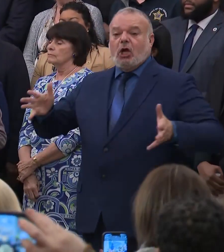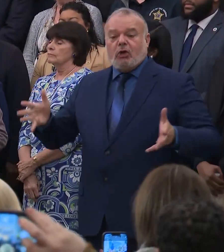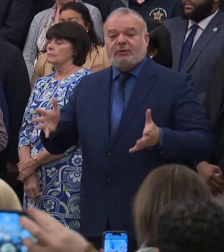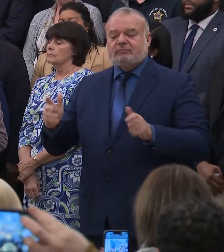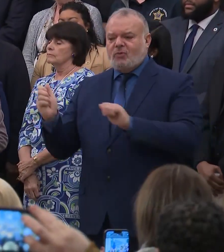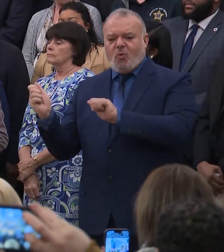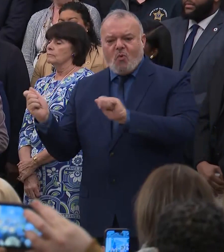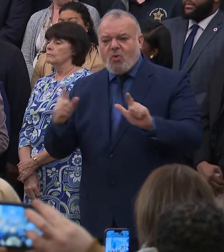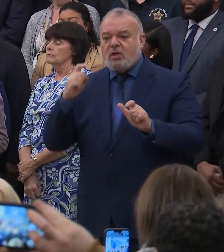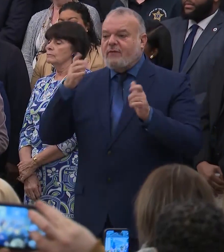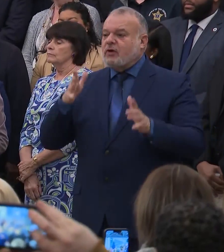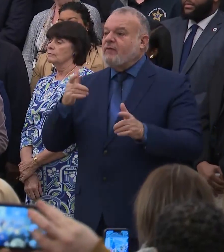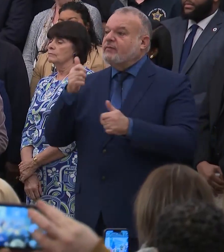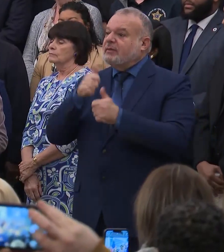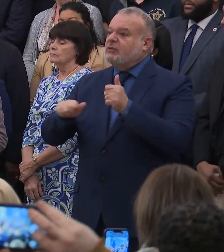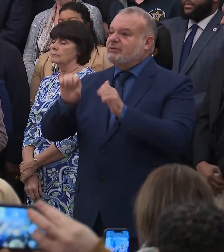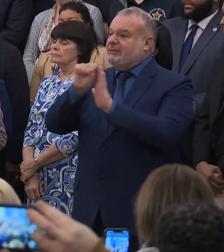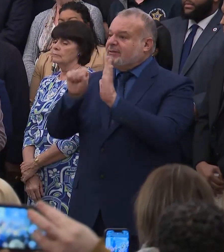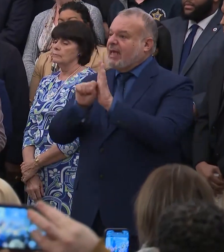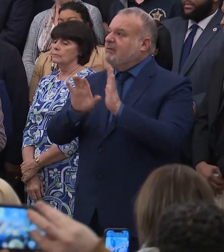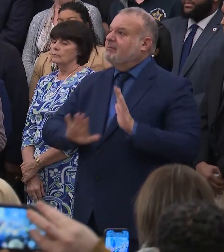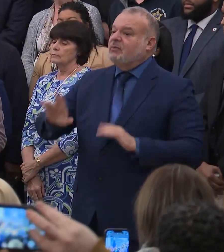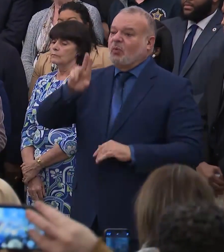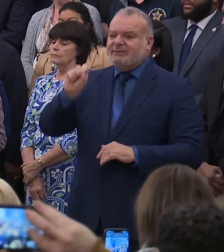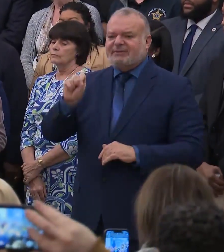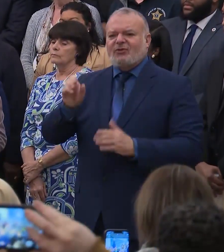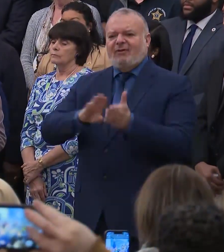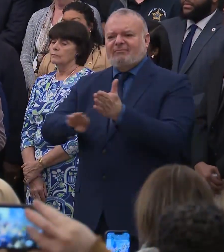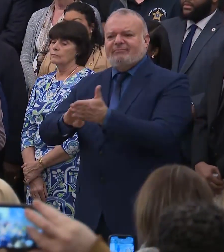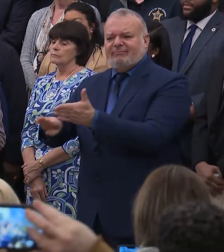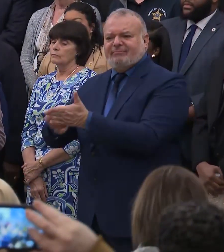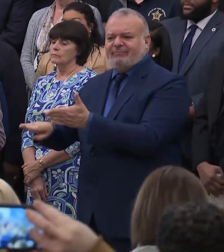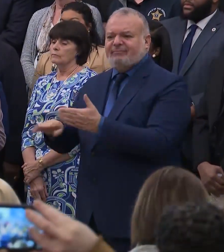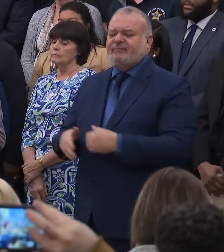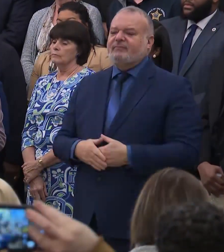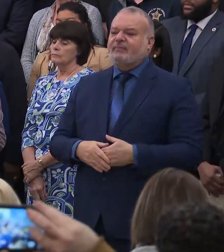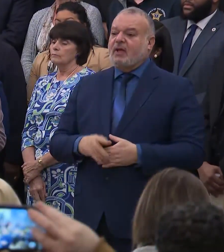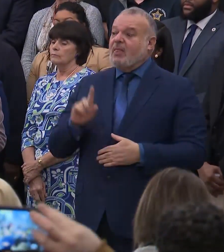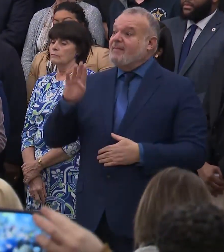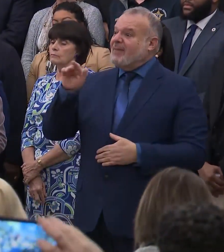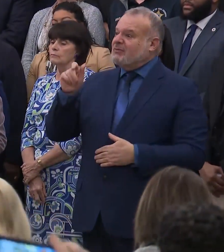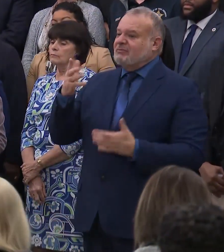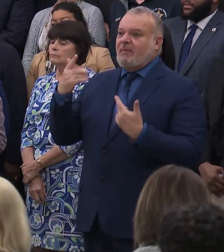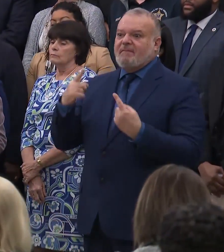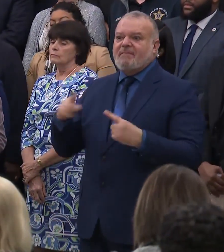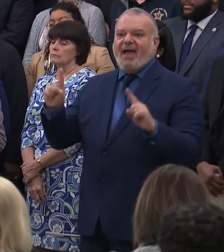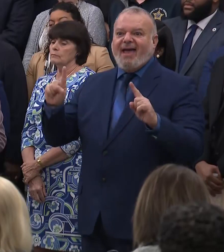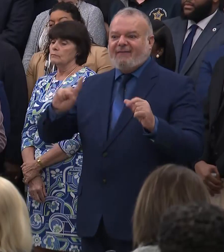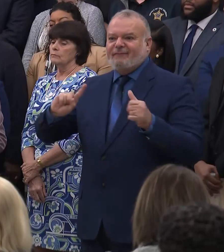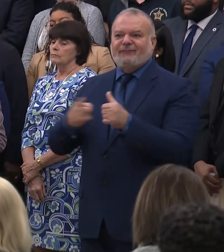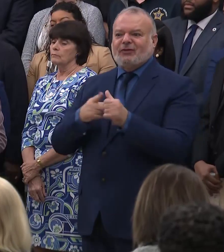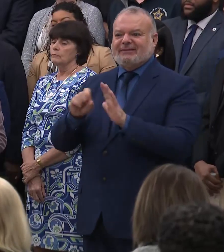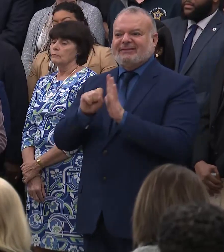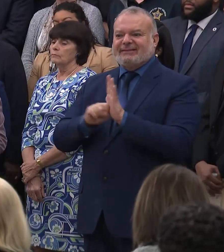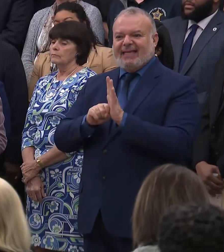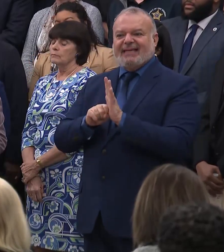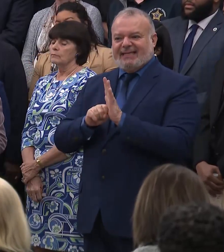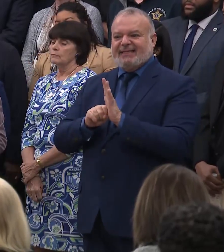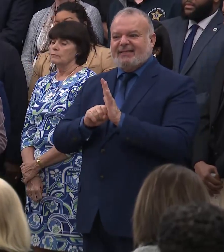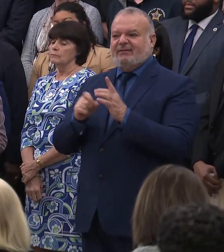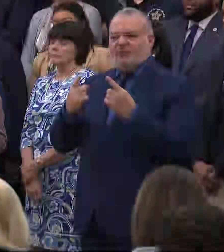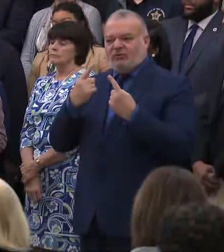once again, Massachusetts is leading the nation as the first state in this country to answer that